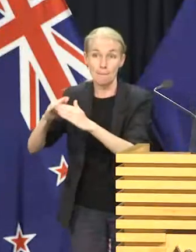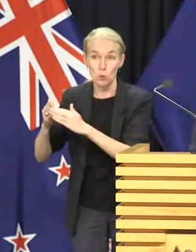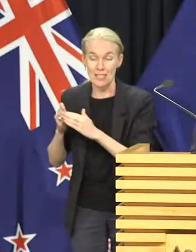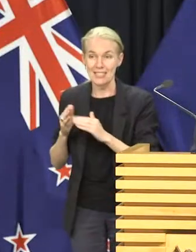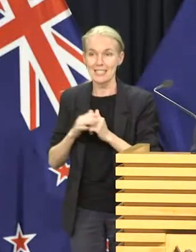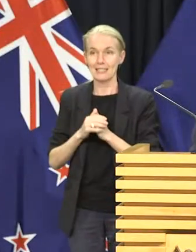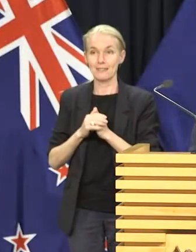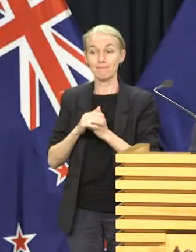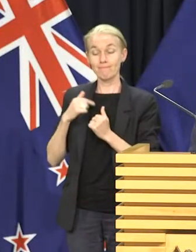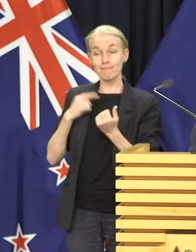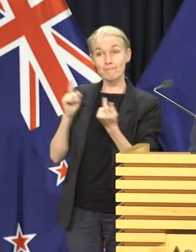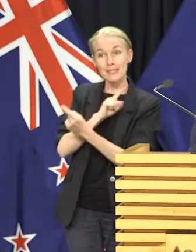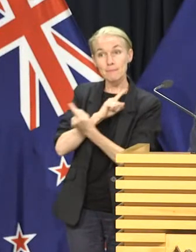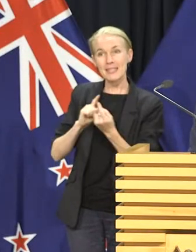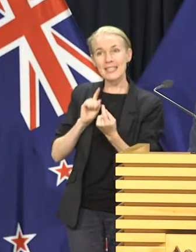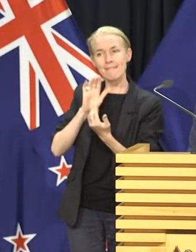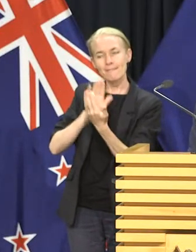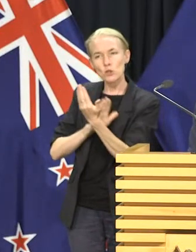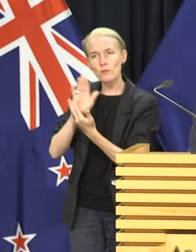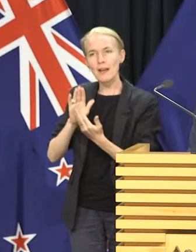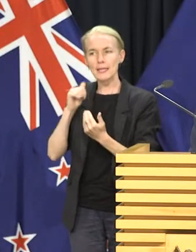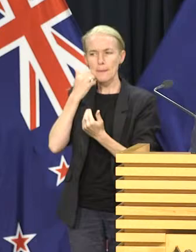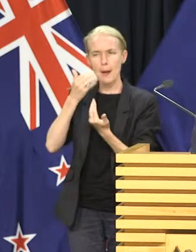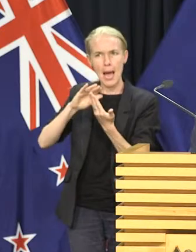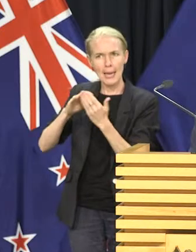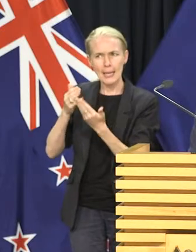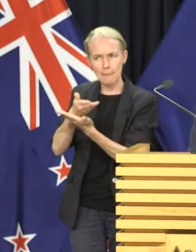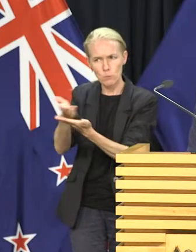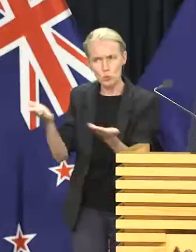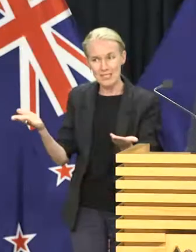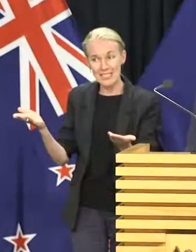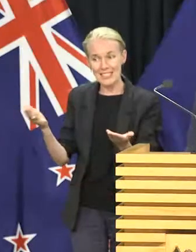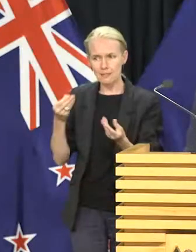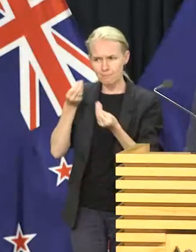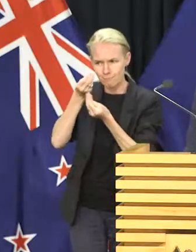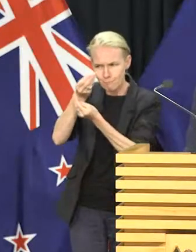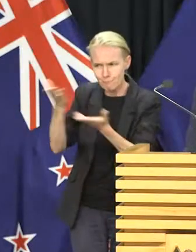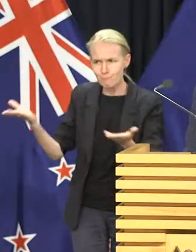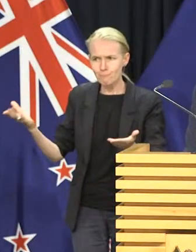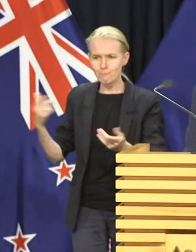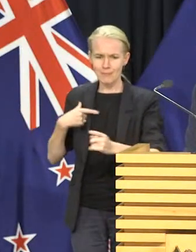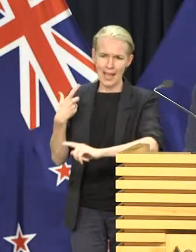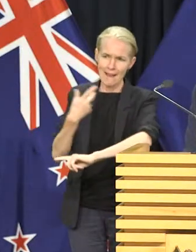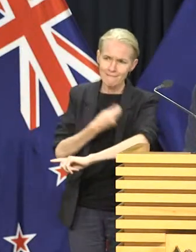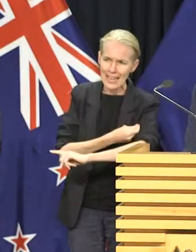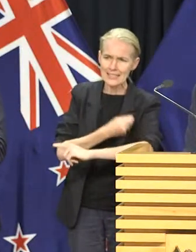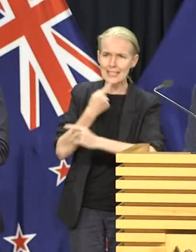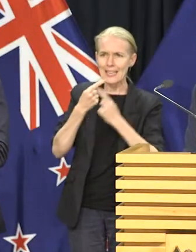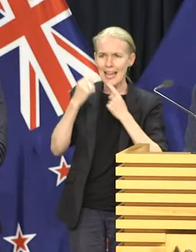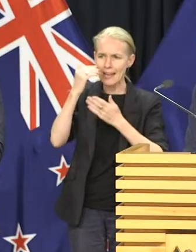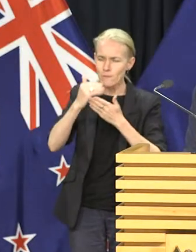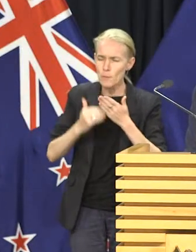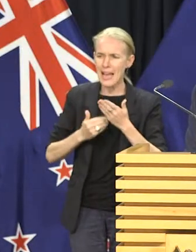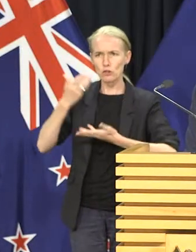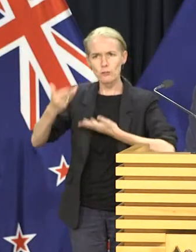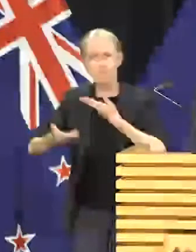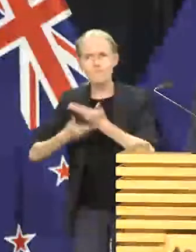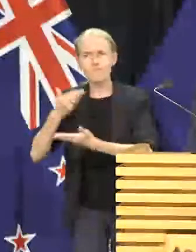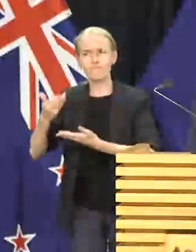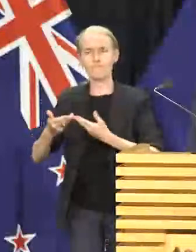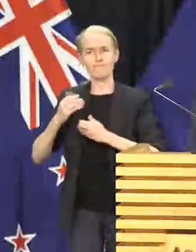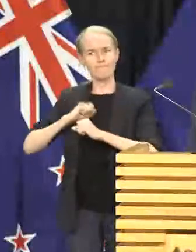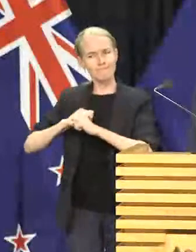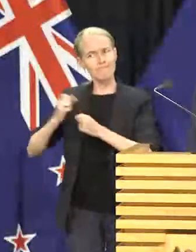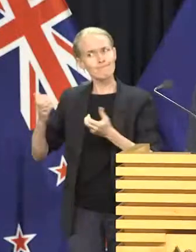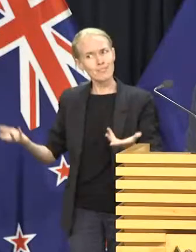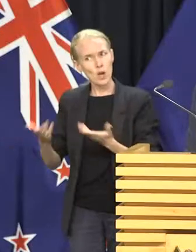talking face to face in particular with Māori communities to make sure that we can spread the message and the information about the vaccine.